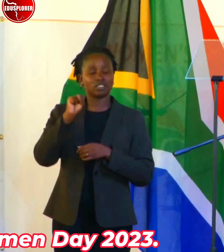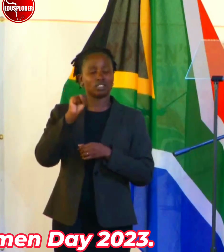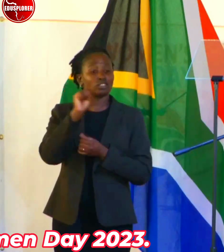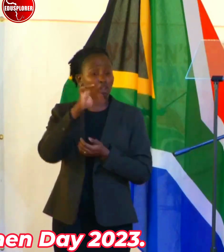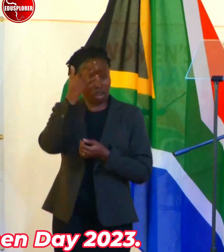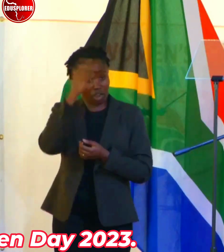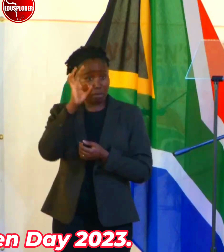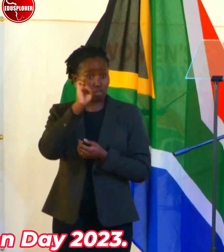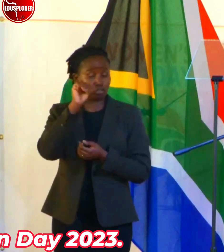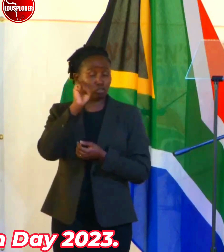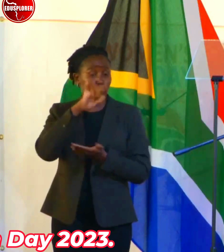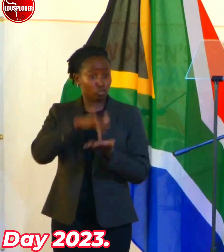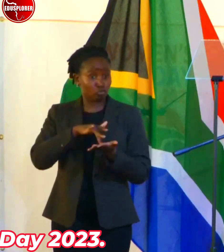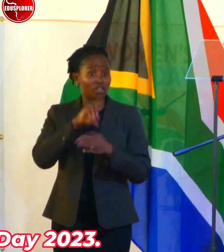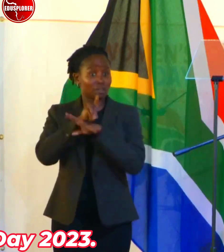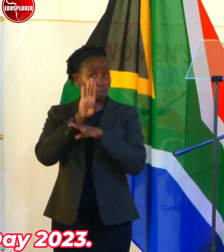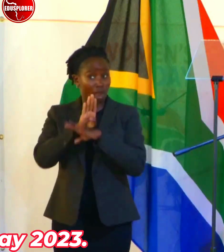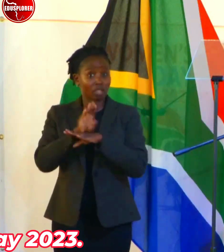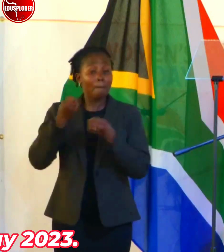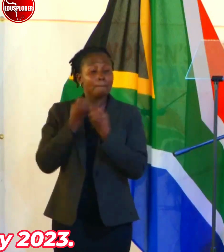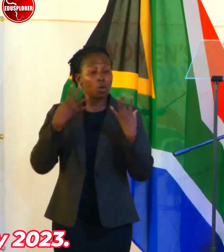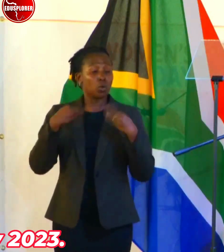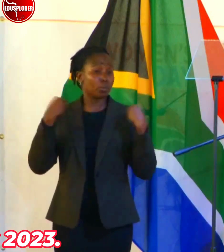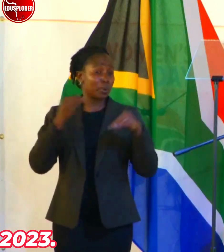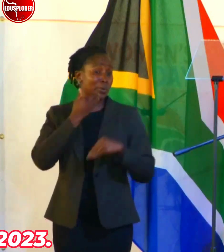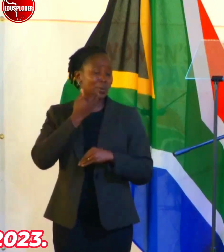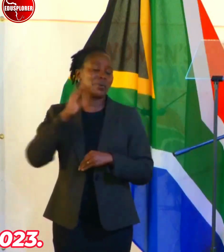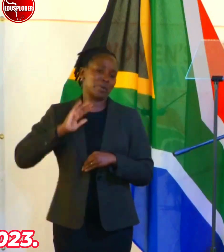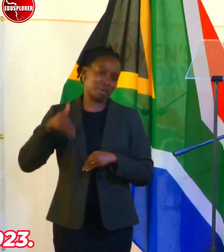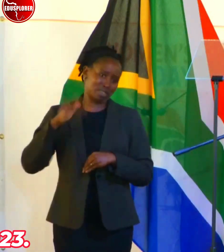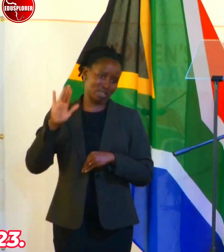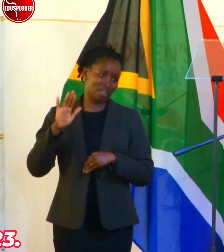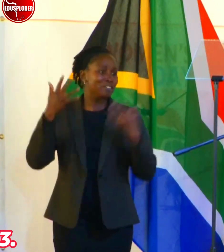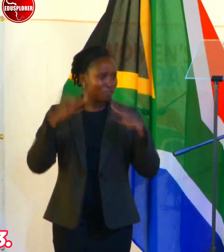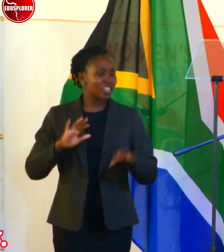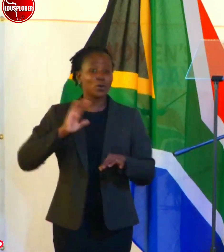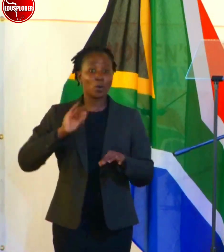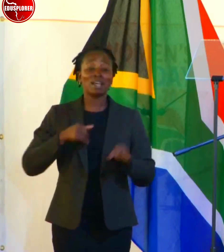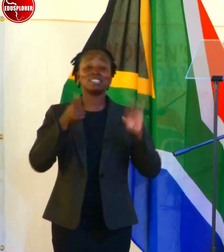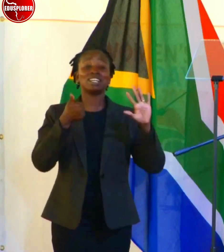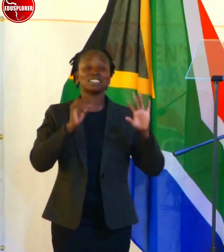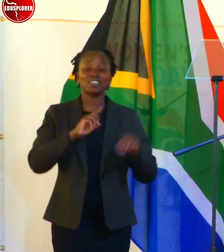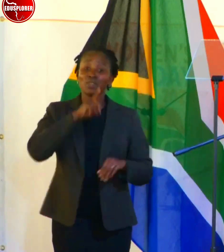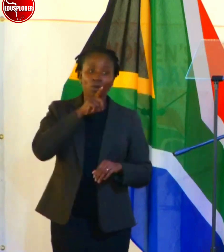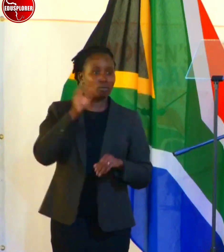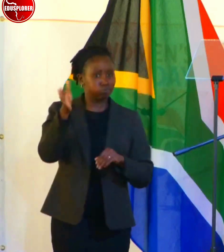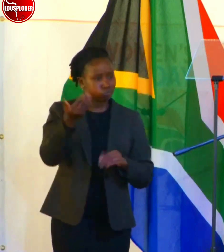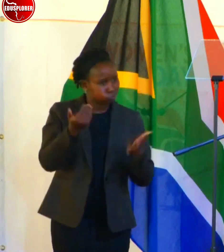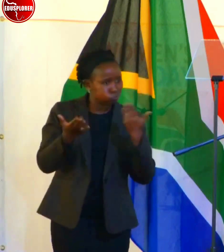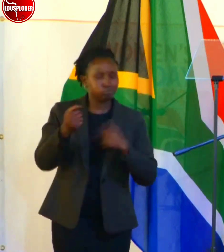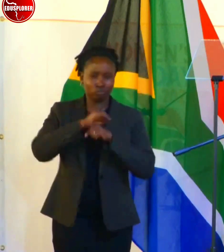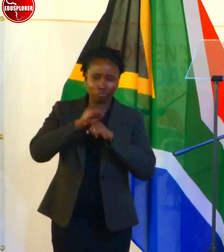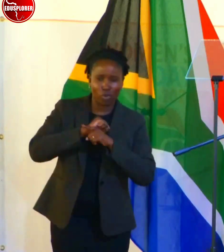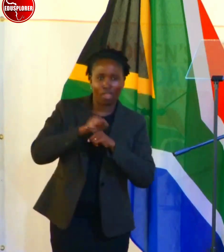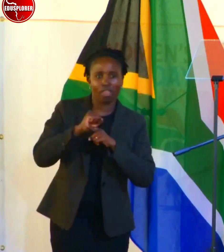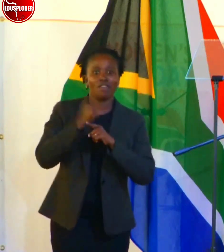want this to change. We have trained more than 6,000 women entrepreneurs to take part